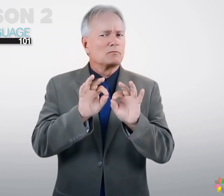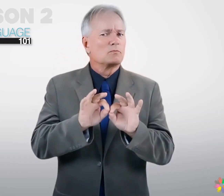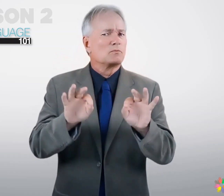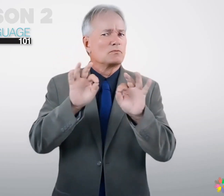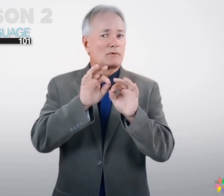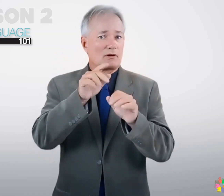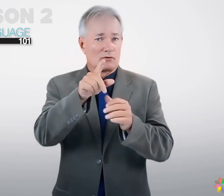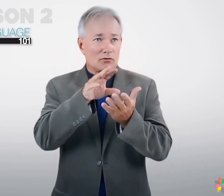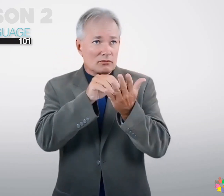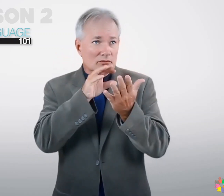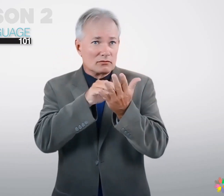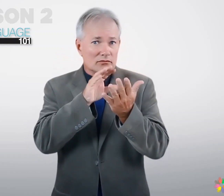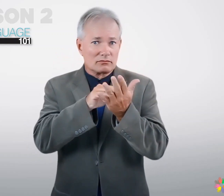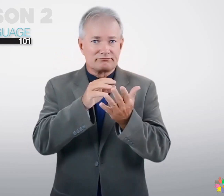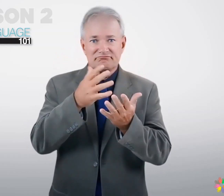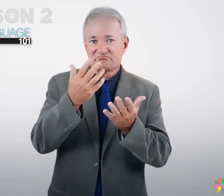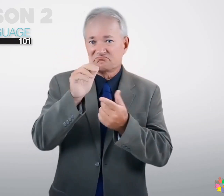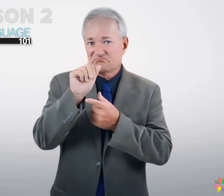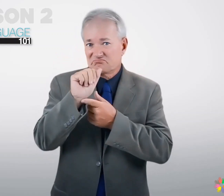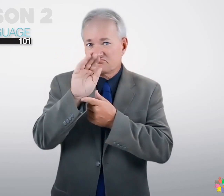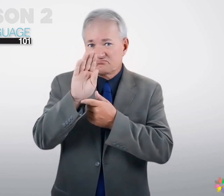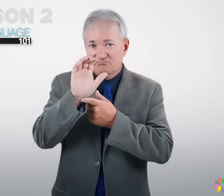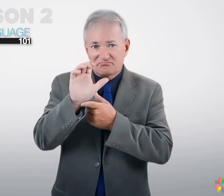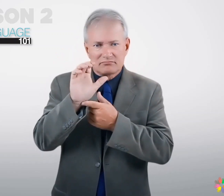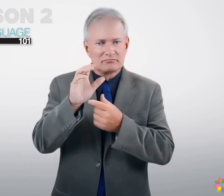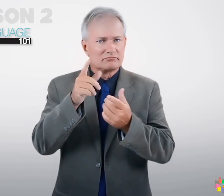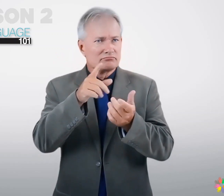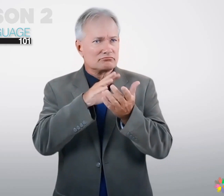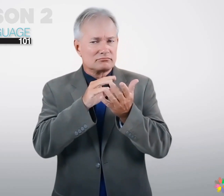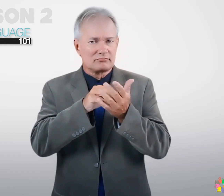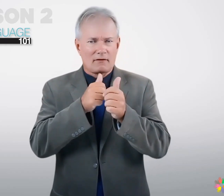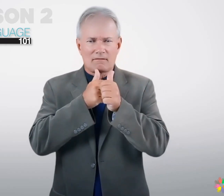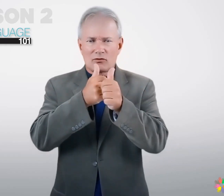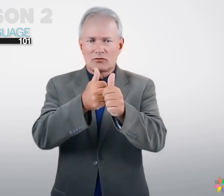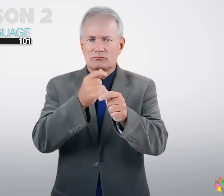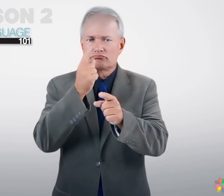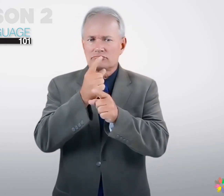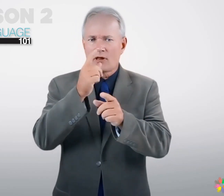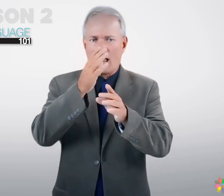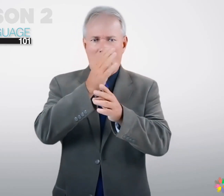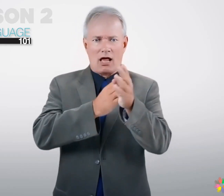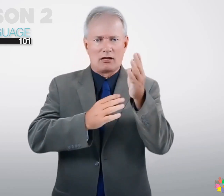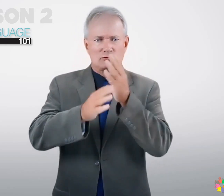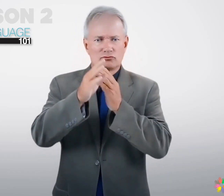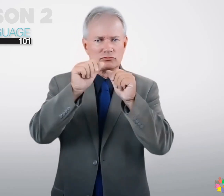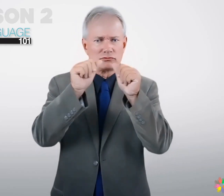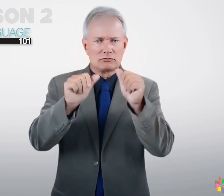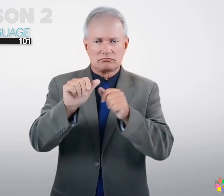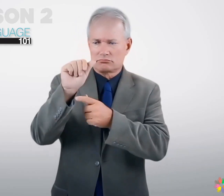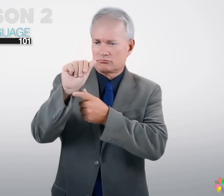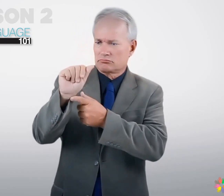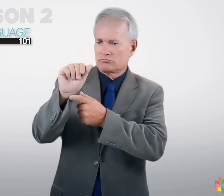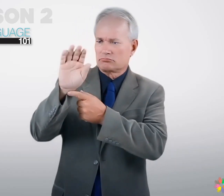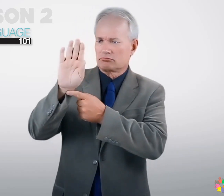It's important as you're learning sign language and your ABCs that you follow the right hand shapes and stay in that